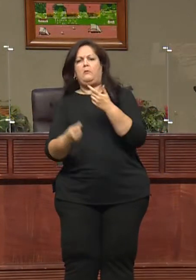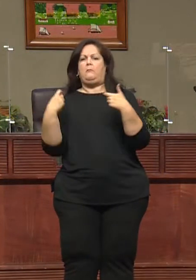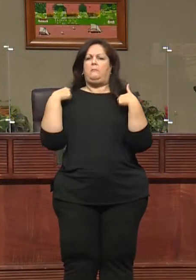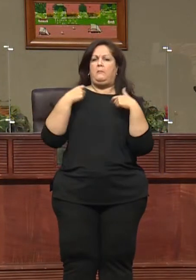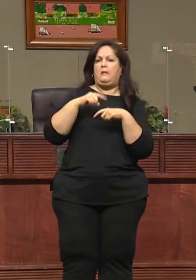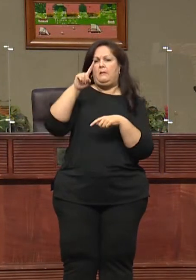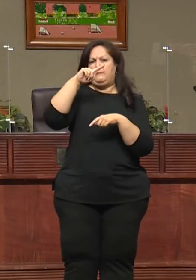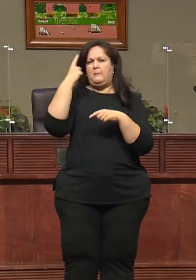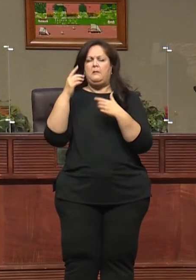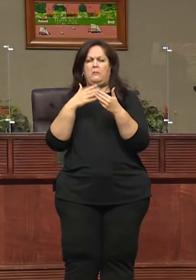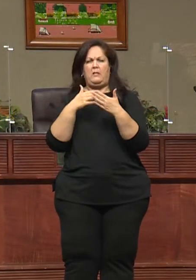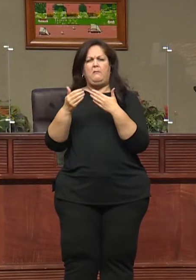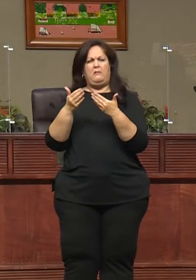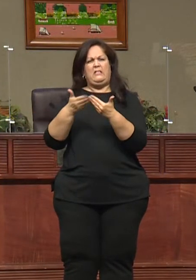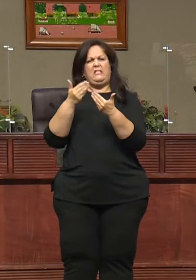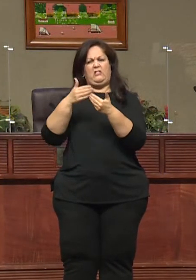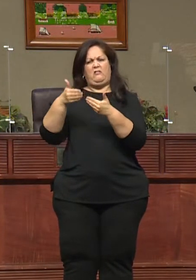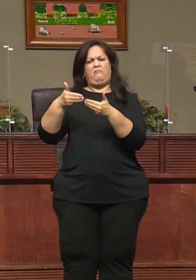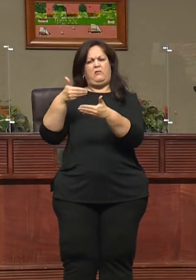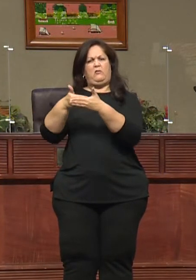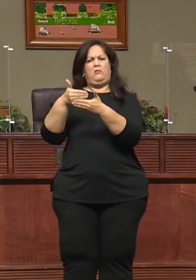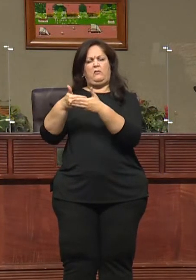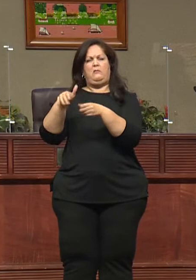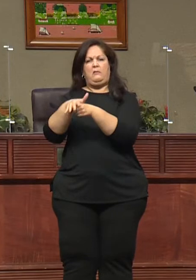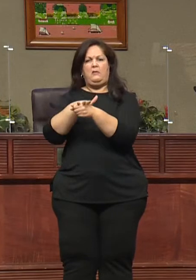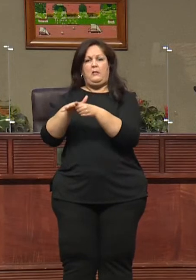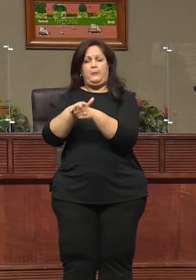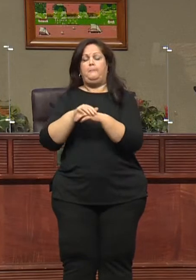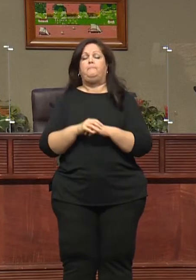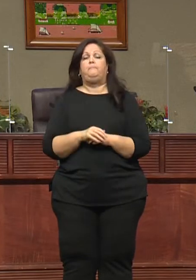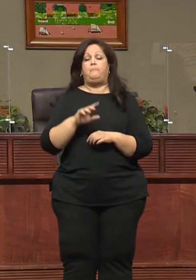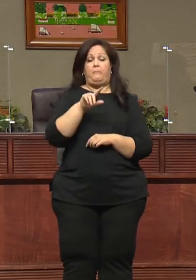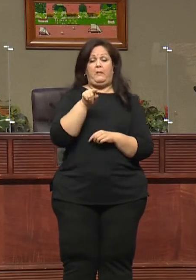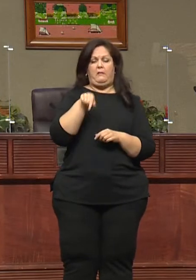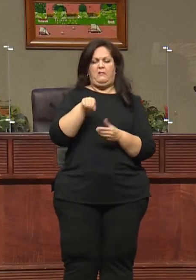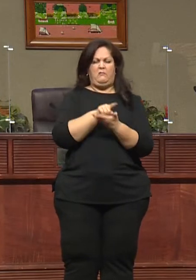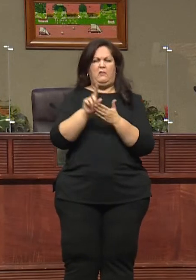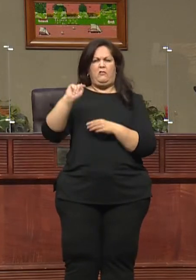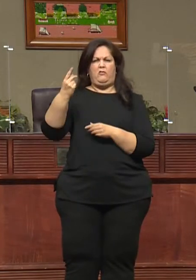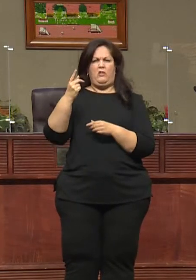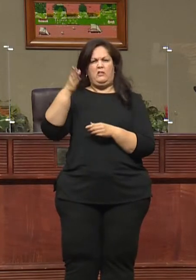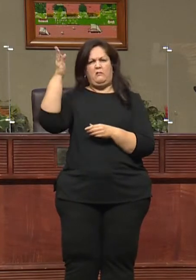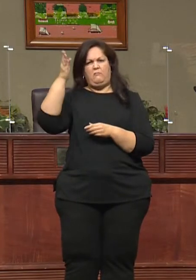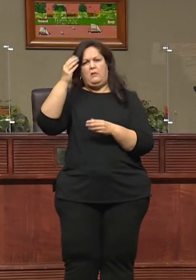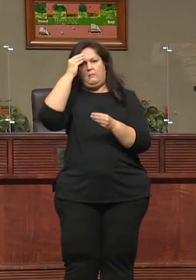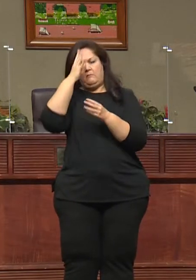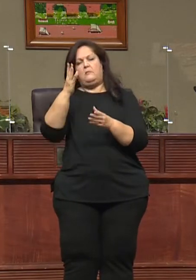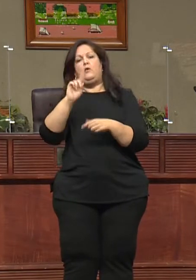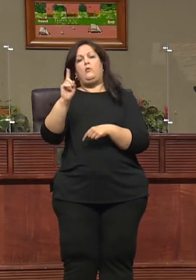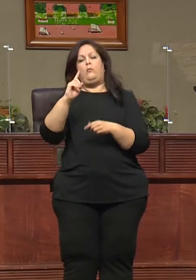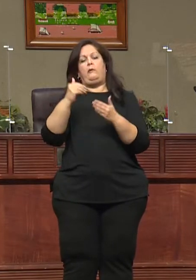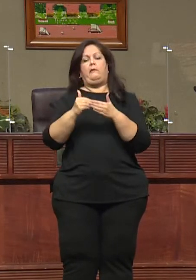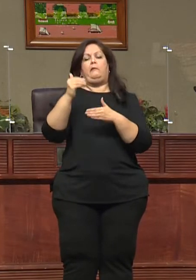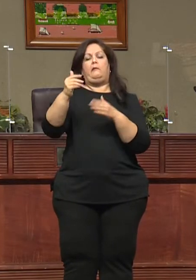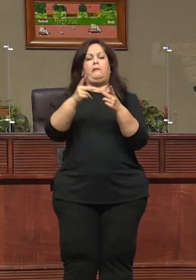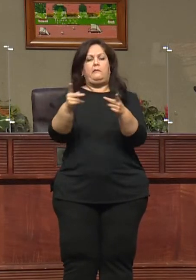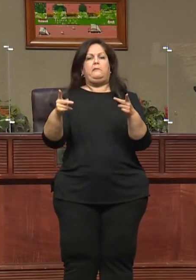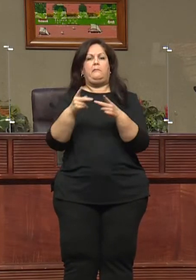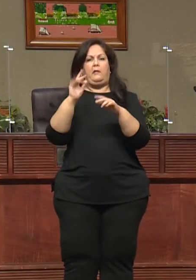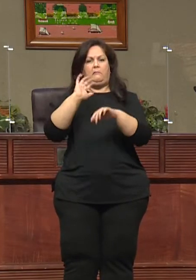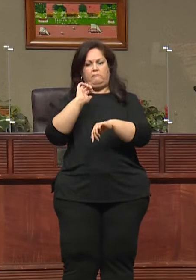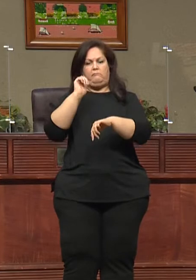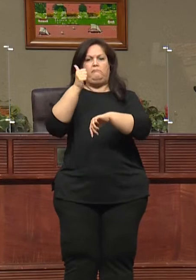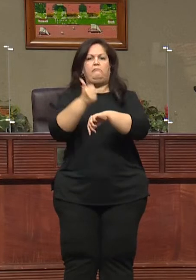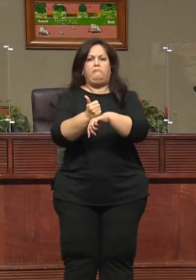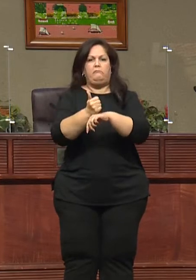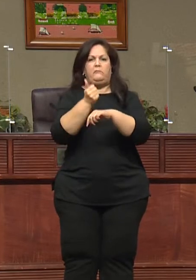convenient location. At Thursday's news conference later this week, we will announce our next mobile site for the